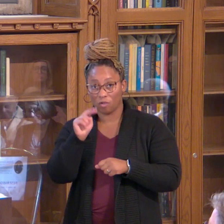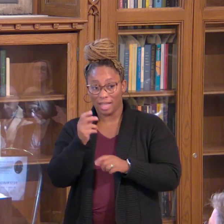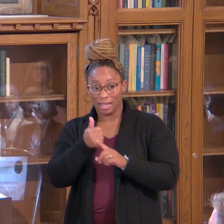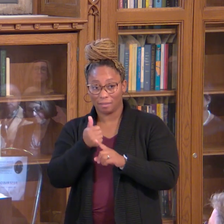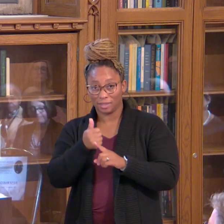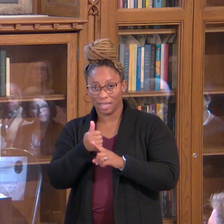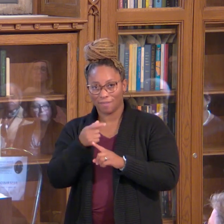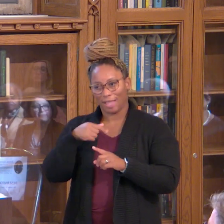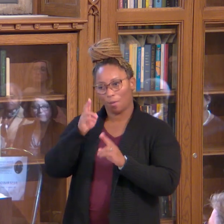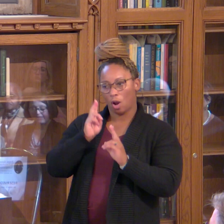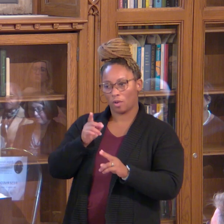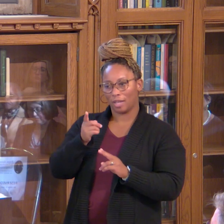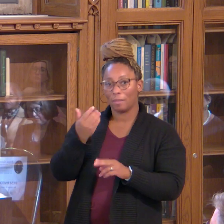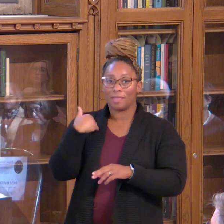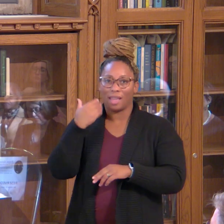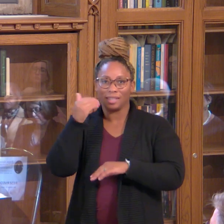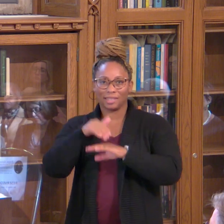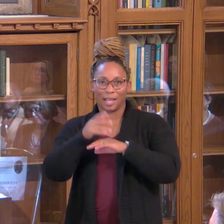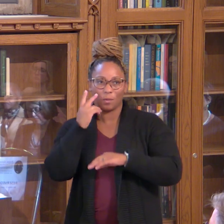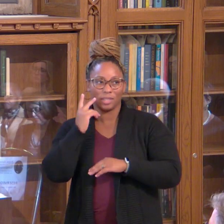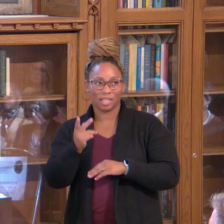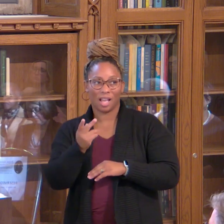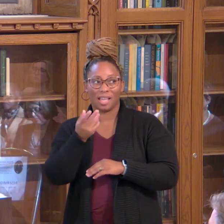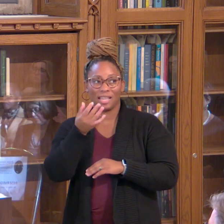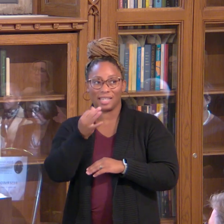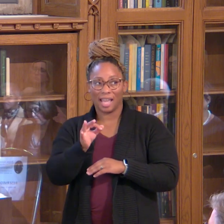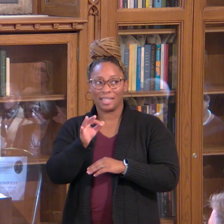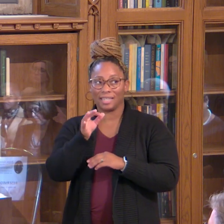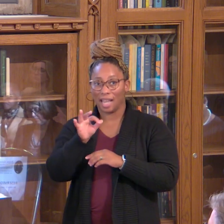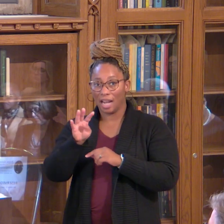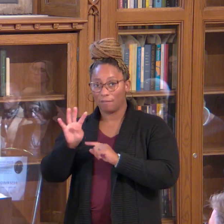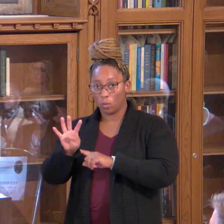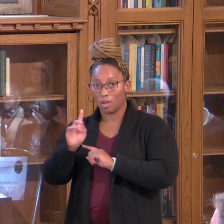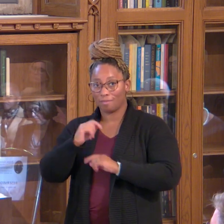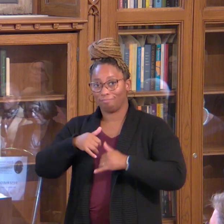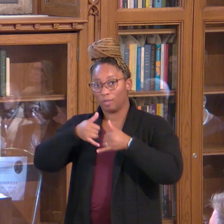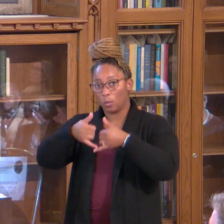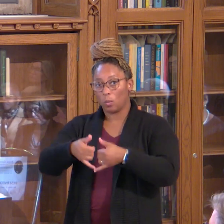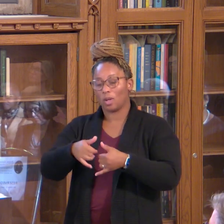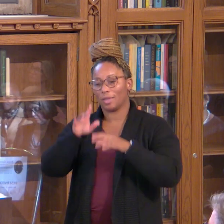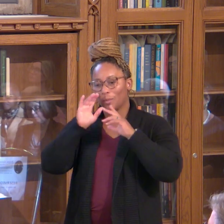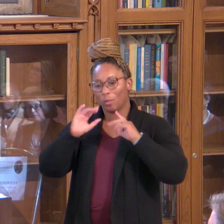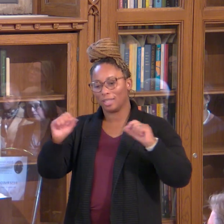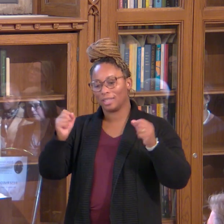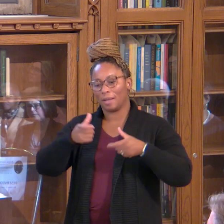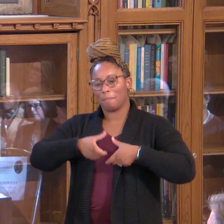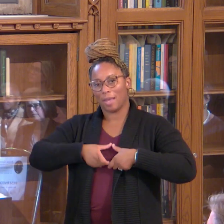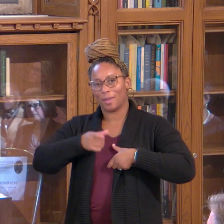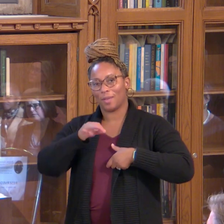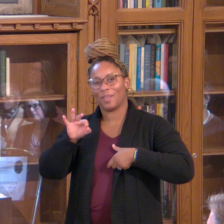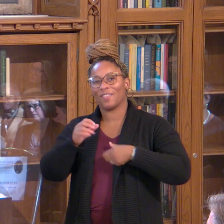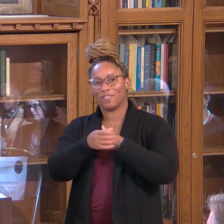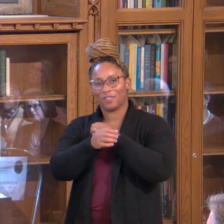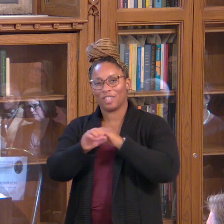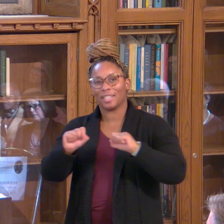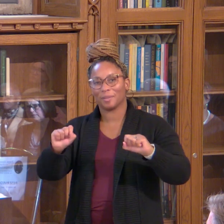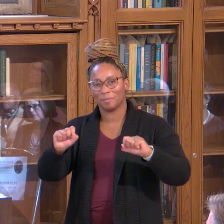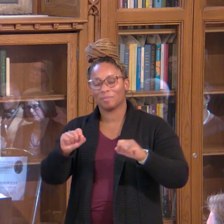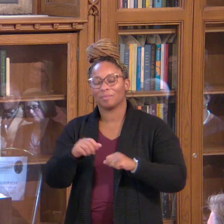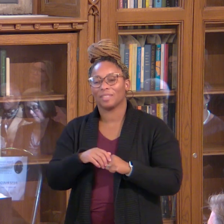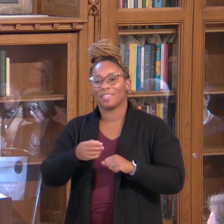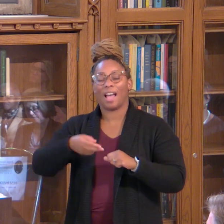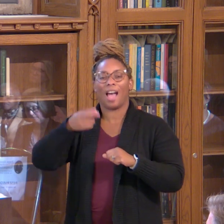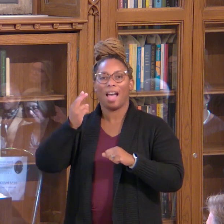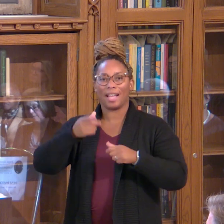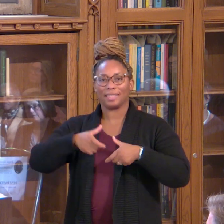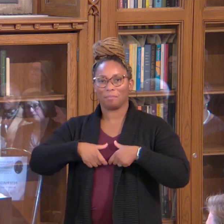is being honored last night we saw 1994 he was awarded the presidential medal of freedom the highest